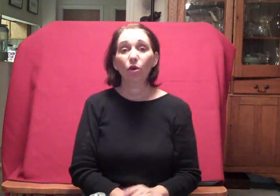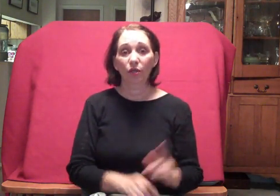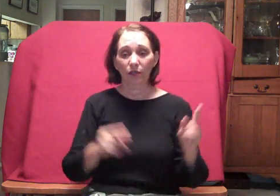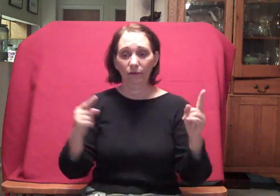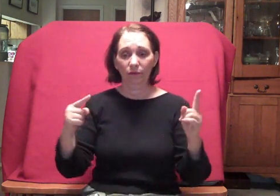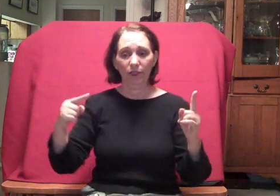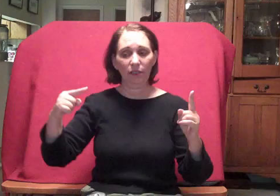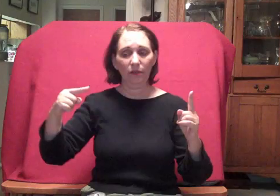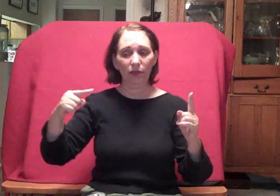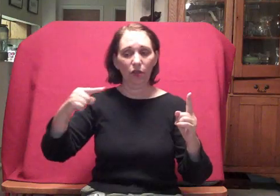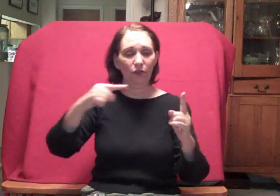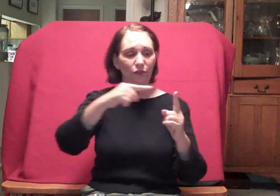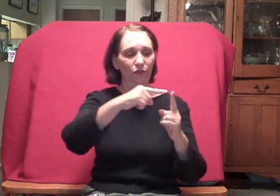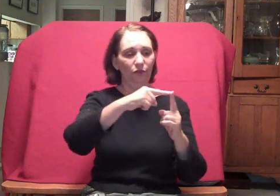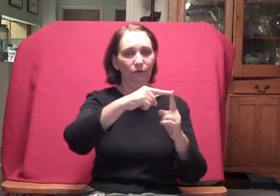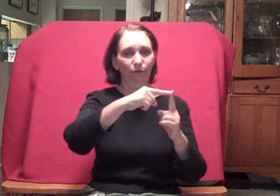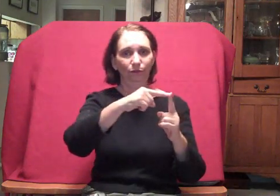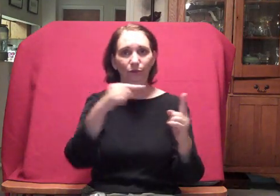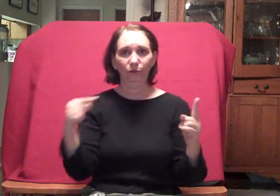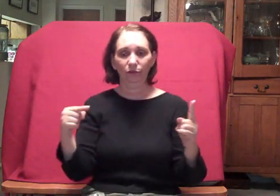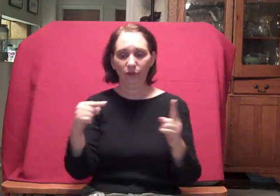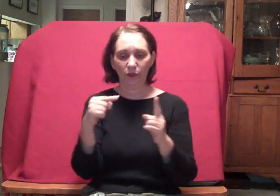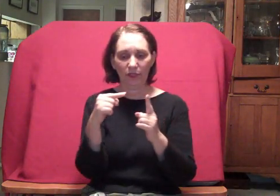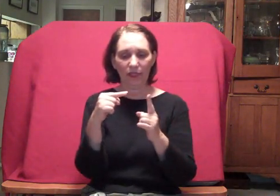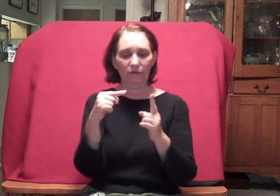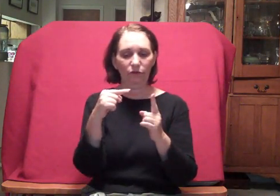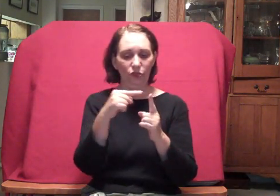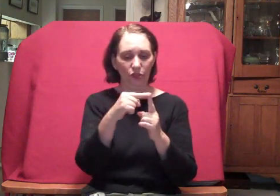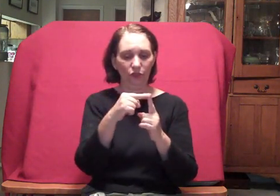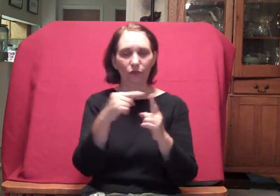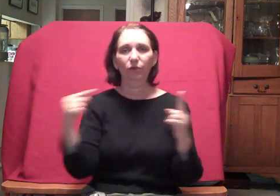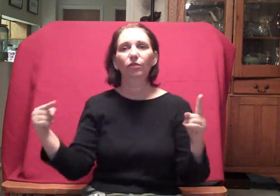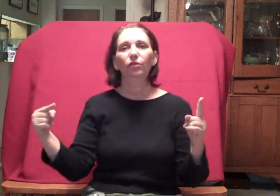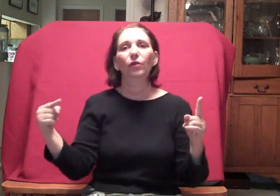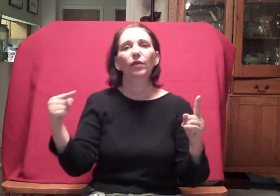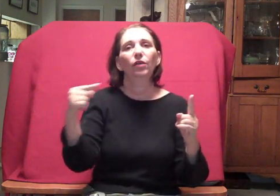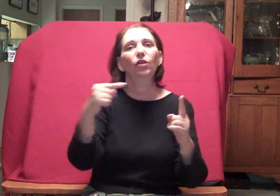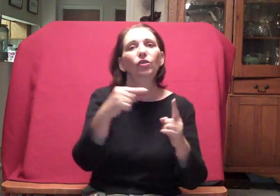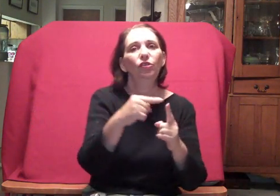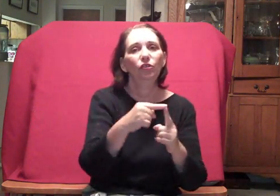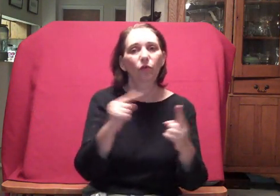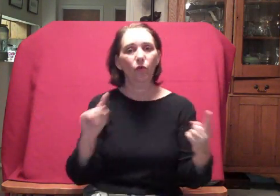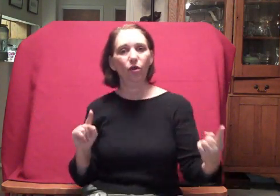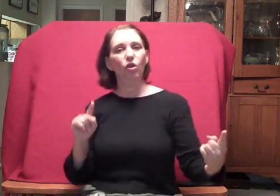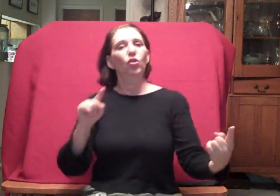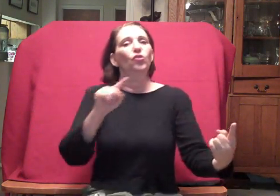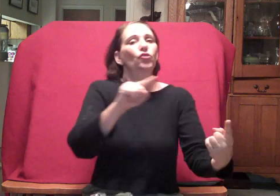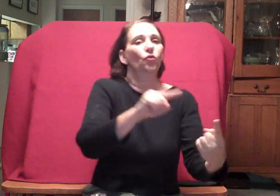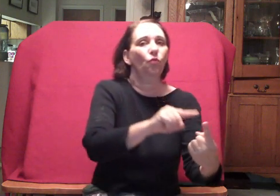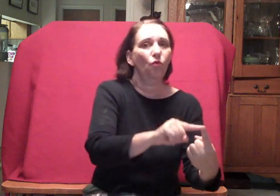Toward, just a little bit larger to. So instead of to, you're going to or